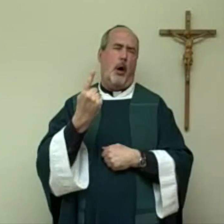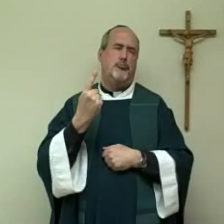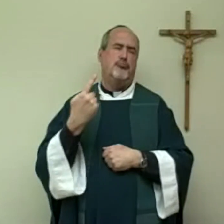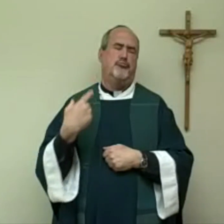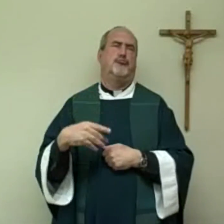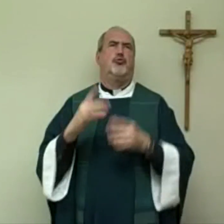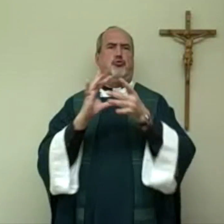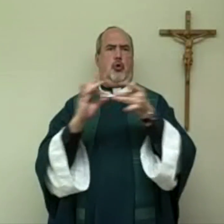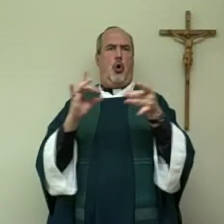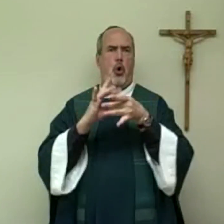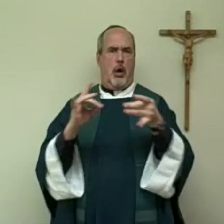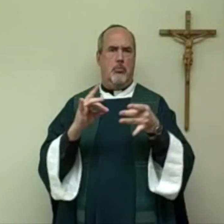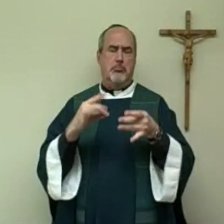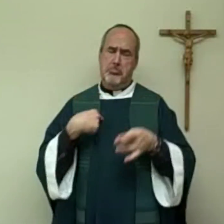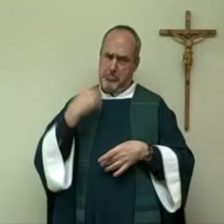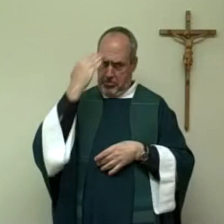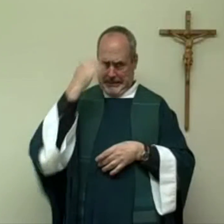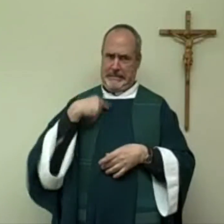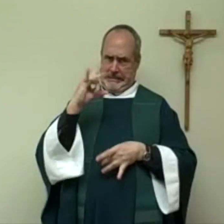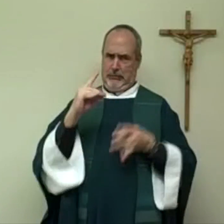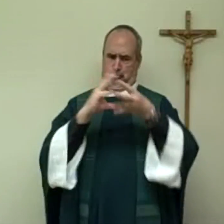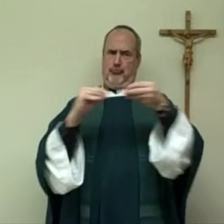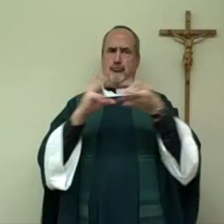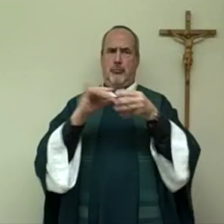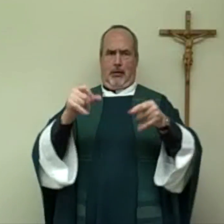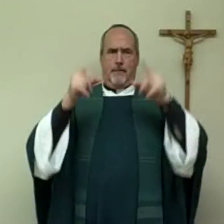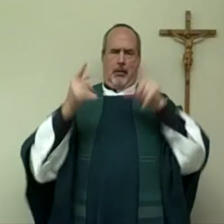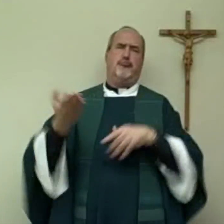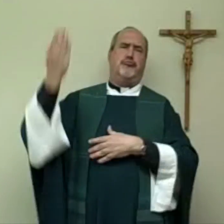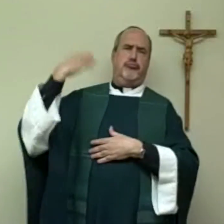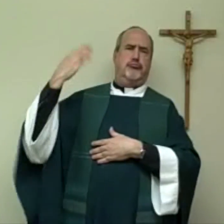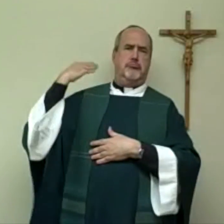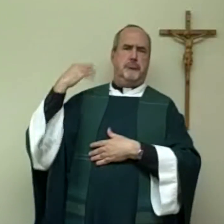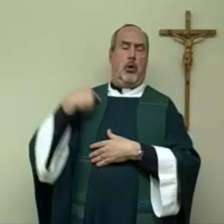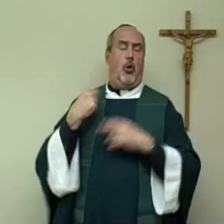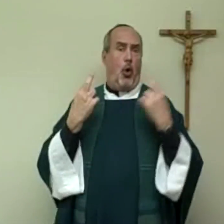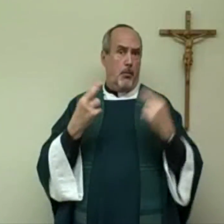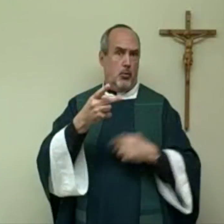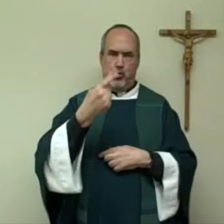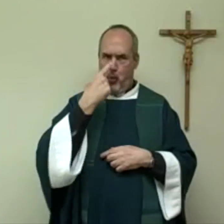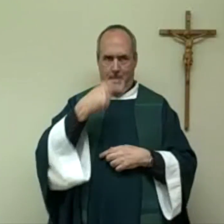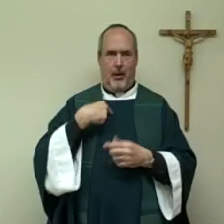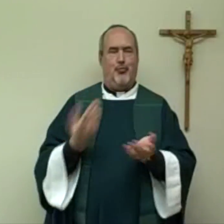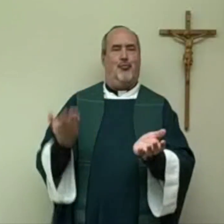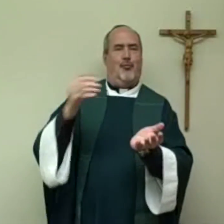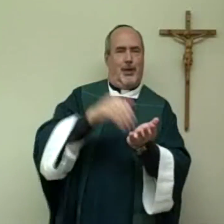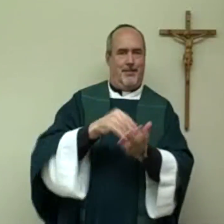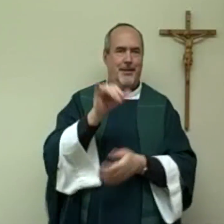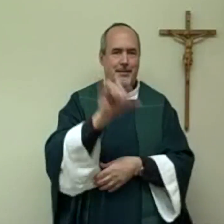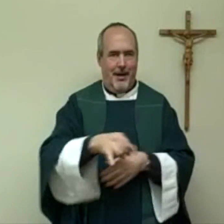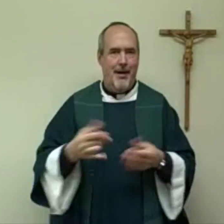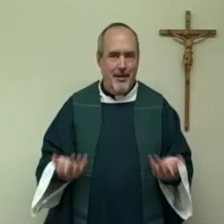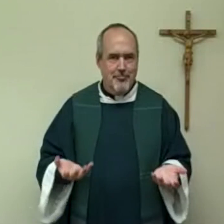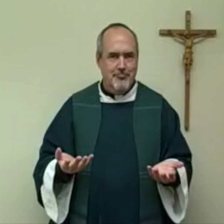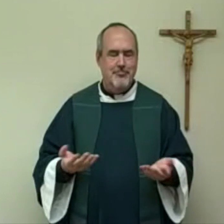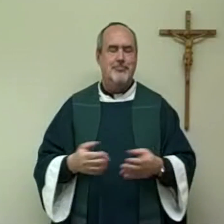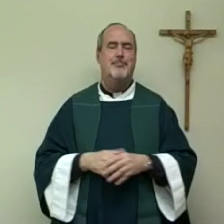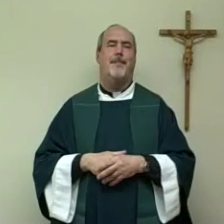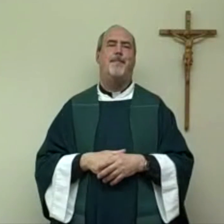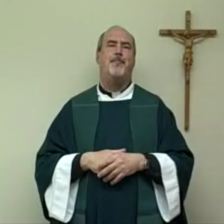This gospel today makes me think of a story that I know I've told before in one of my vlogs, and I certainly don't mind